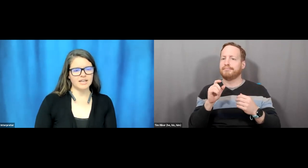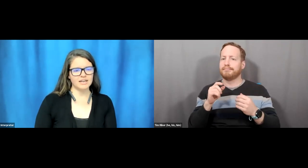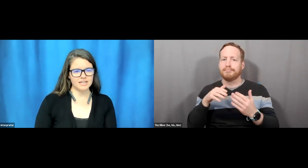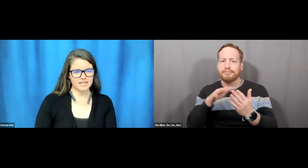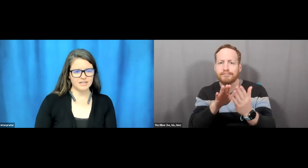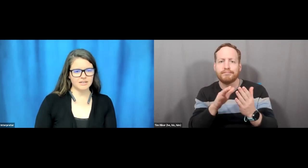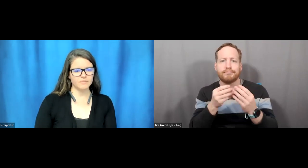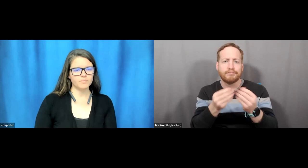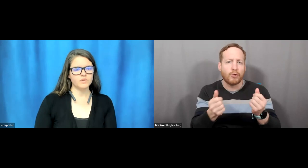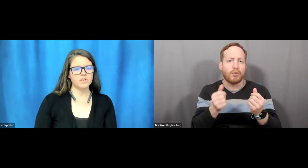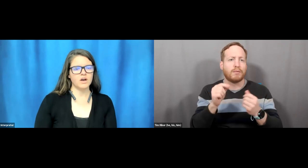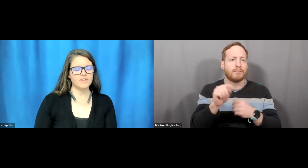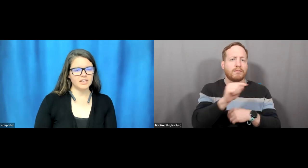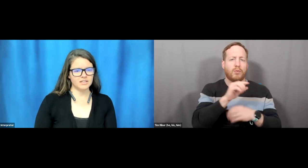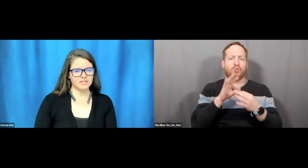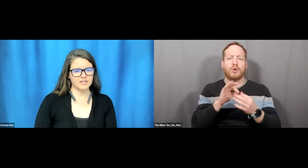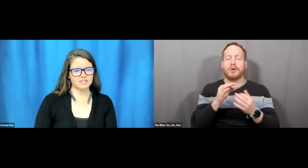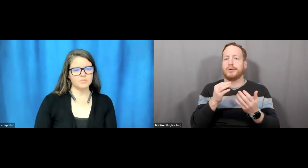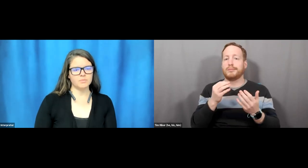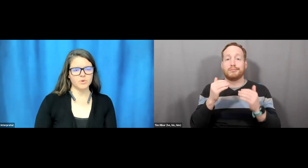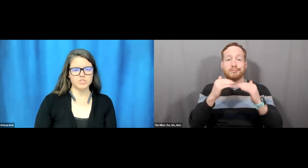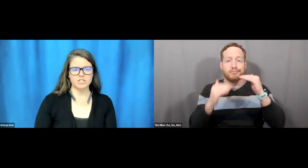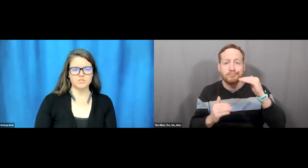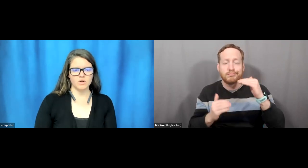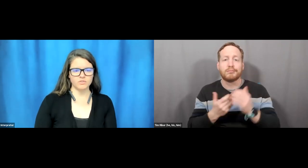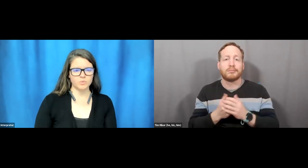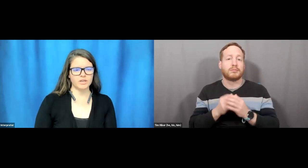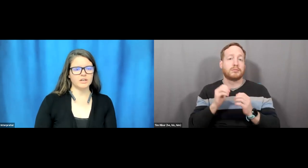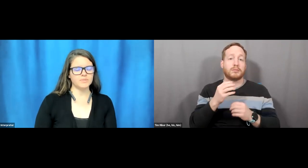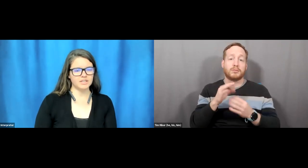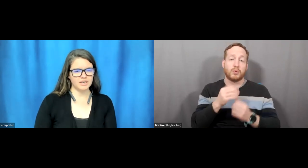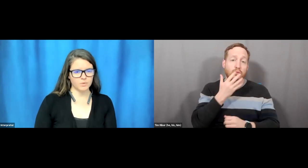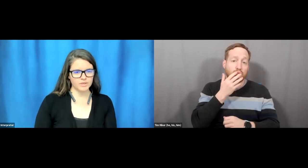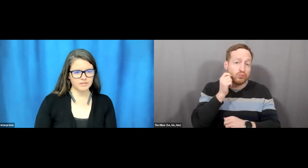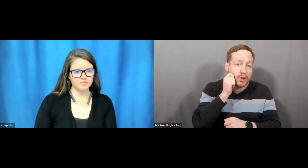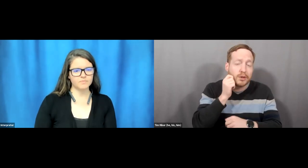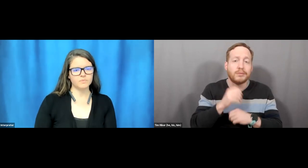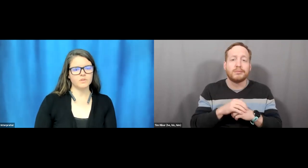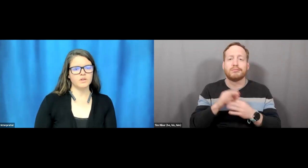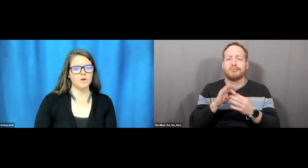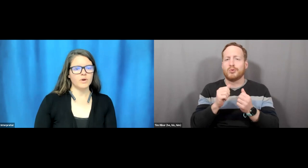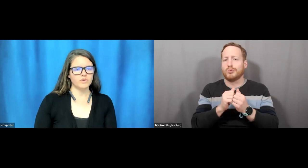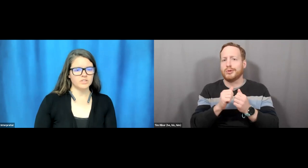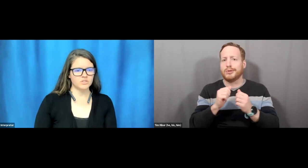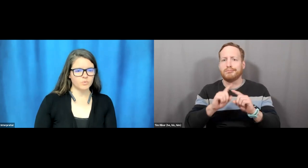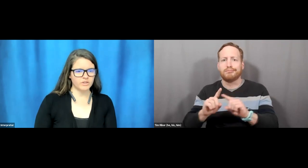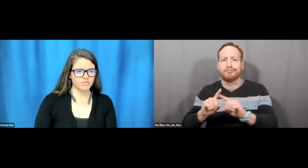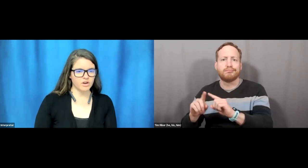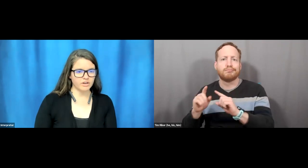any need of anything that needs to be approached and solved when it comes to inequity, whether it's regarding